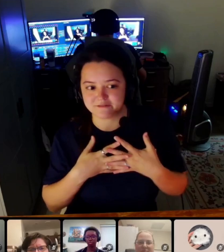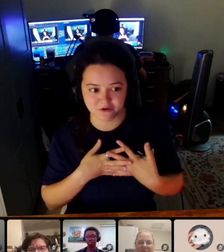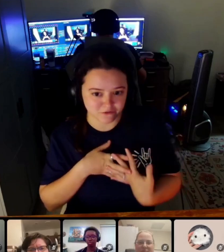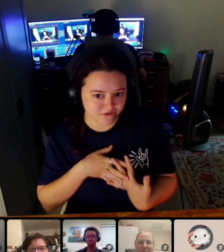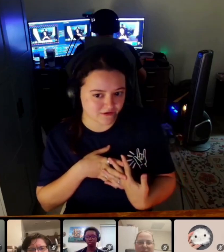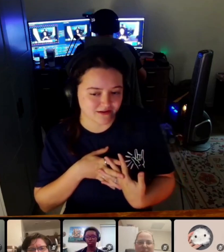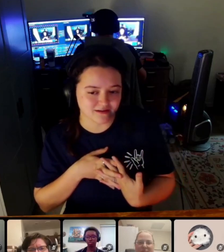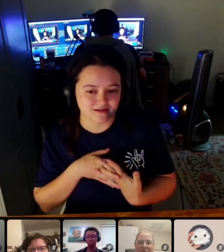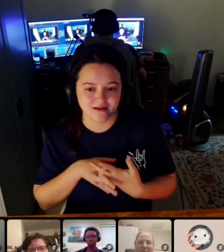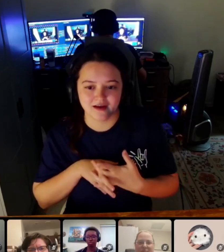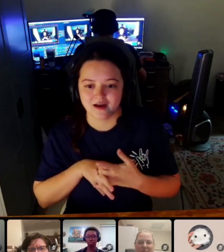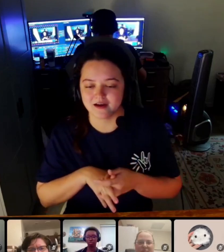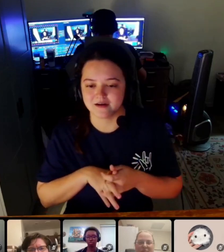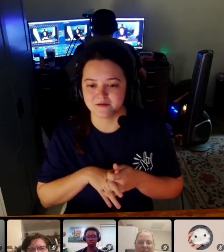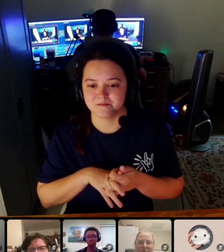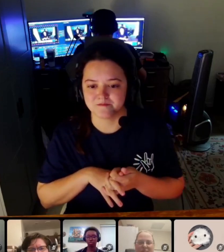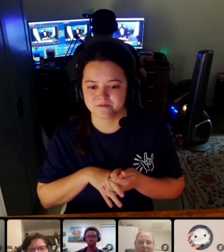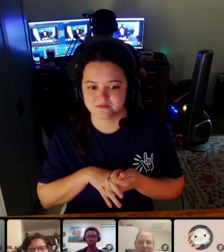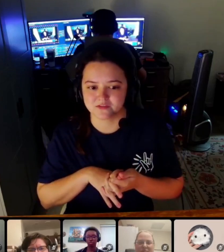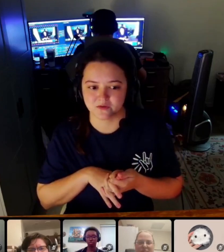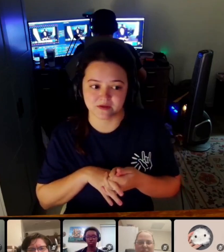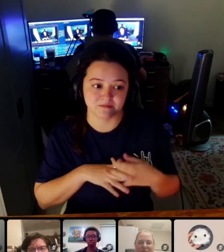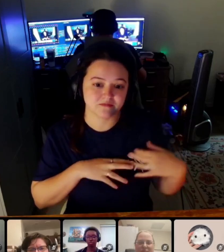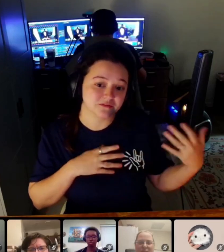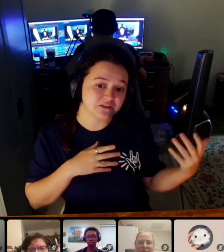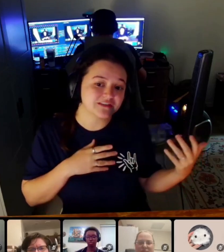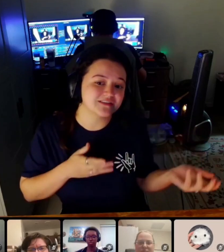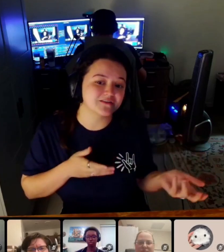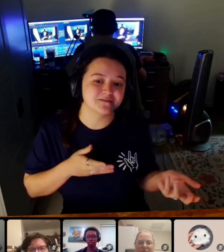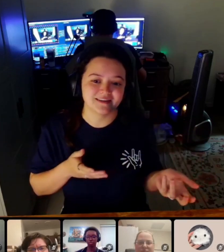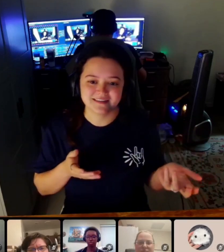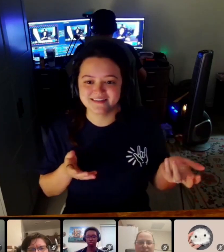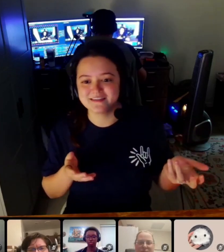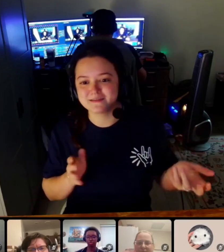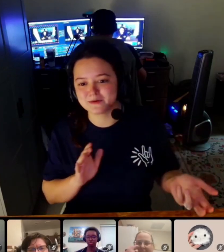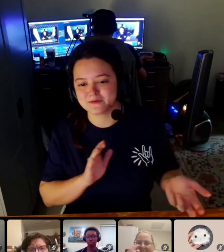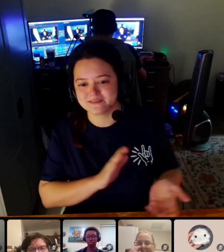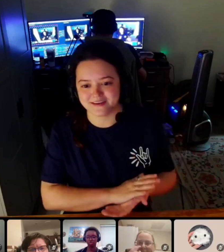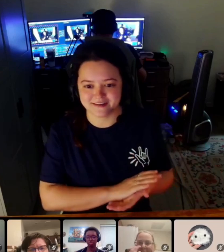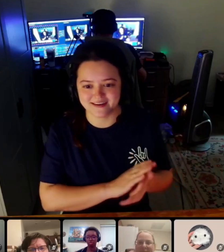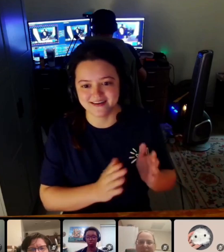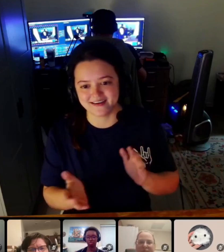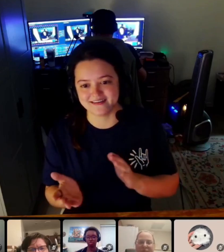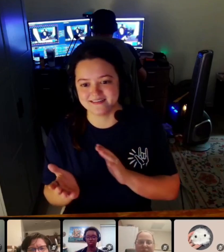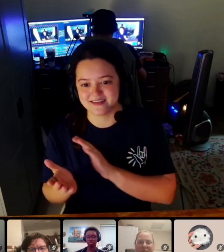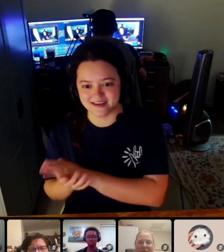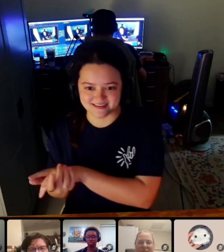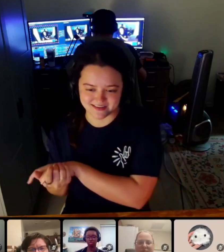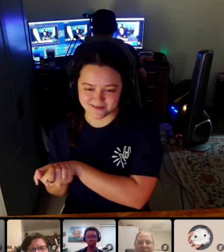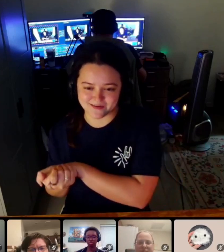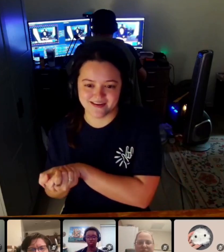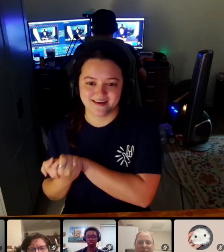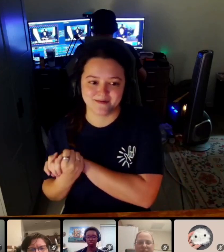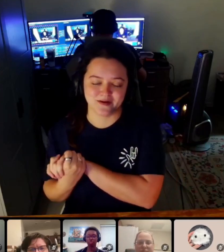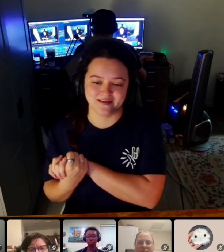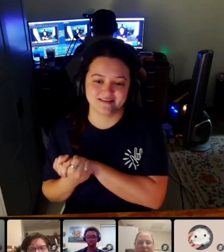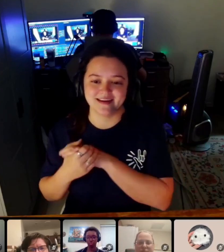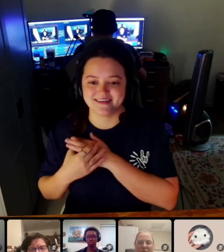and hard of hearing. So I'm officially certified to teach both deaf ed and ASL, but ASL